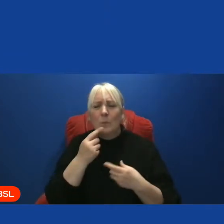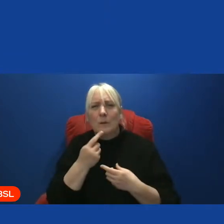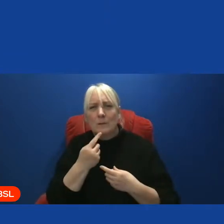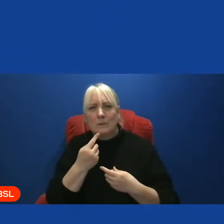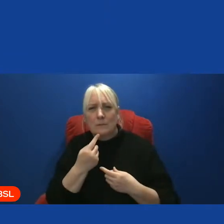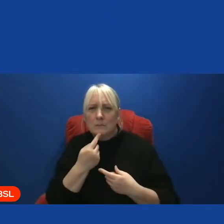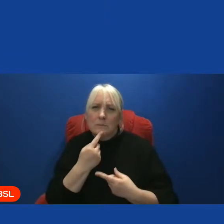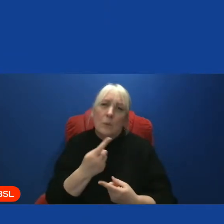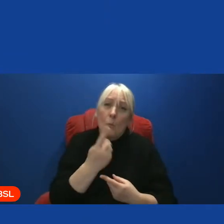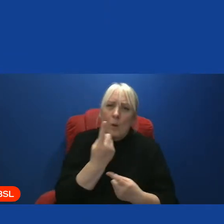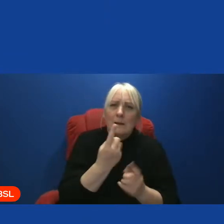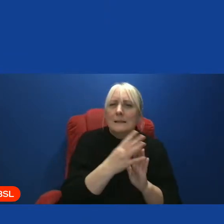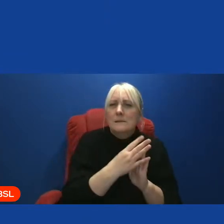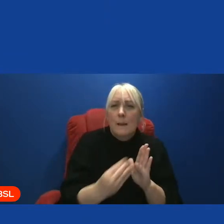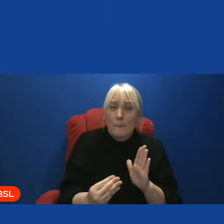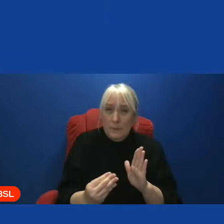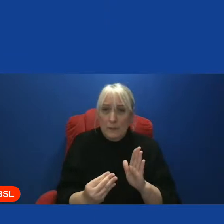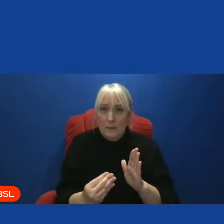in today.